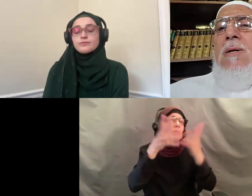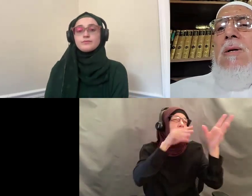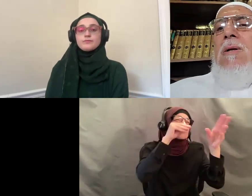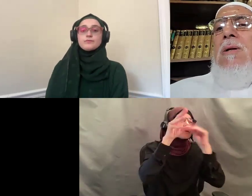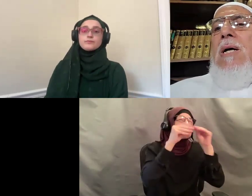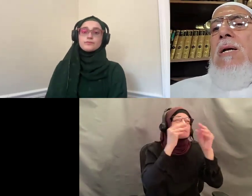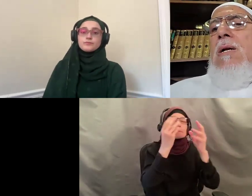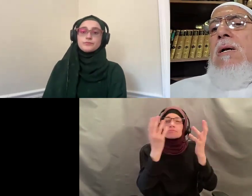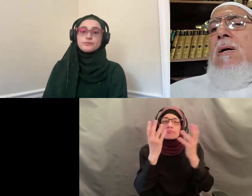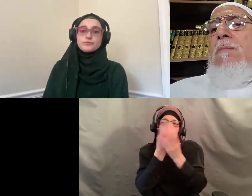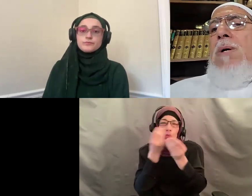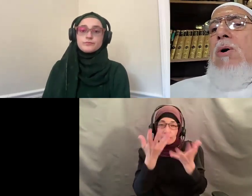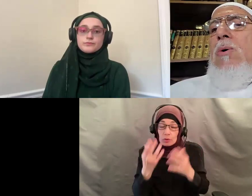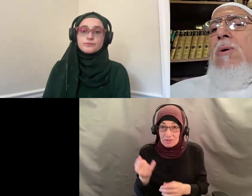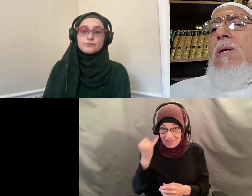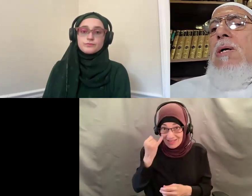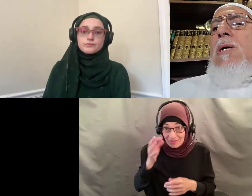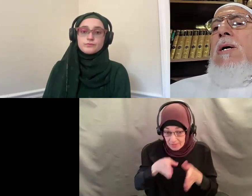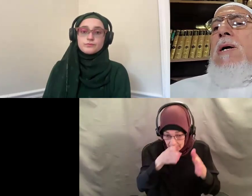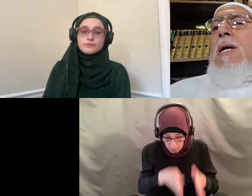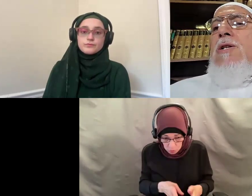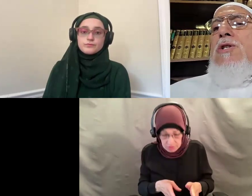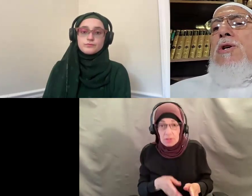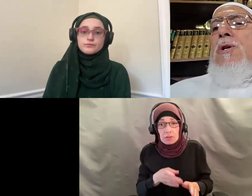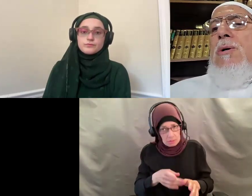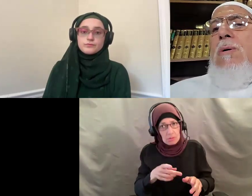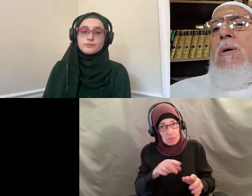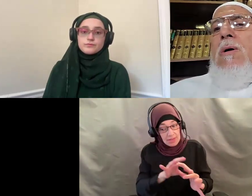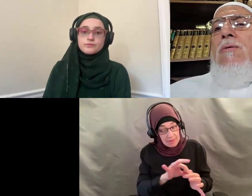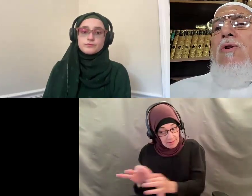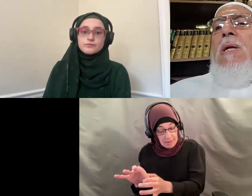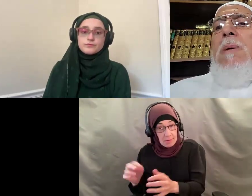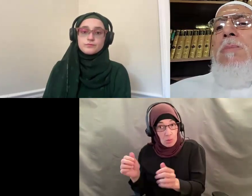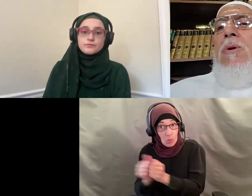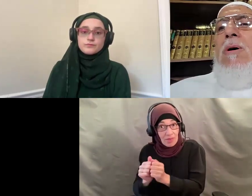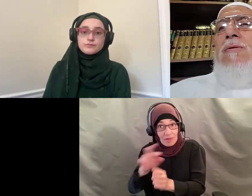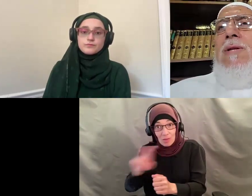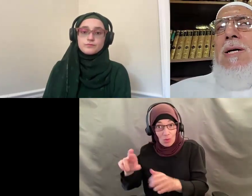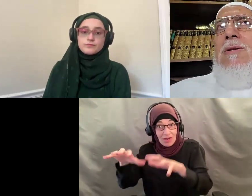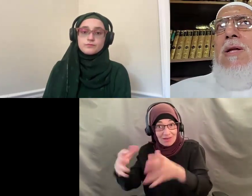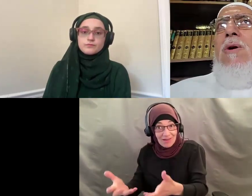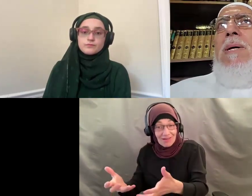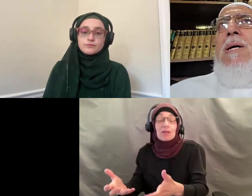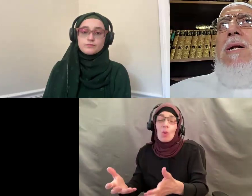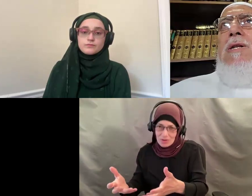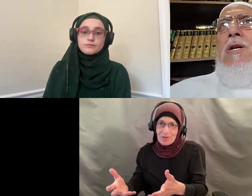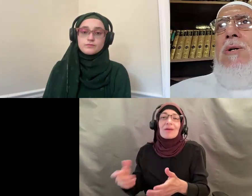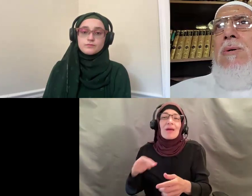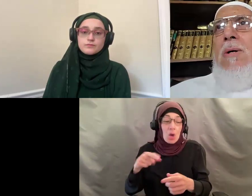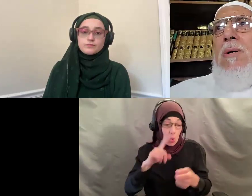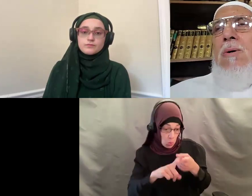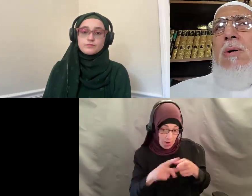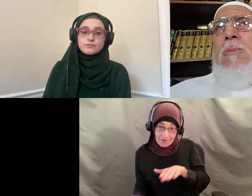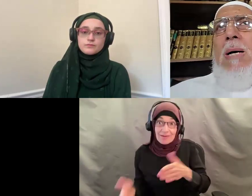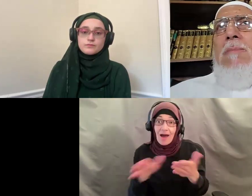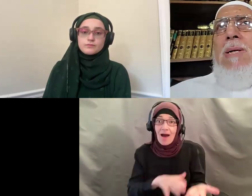right, then behold, greetings to you from the people of the right. They will be greeting